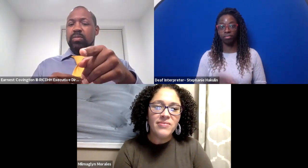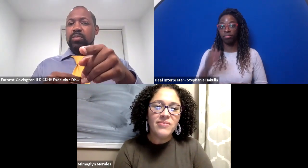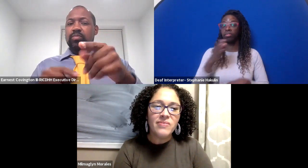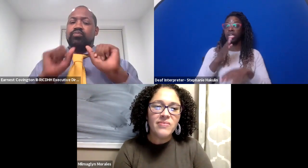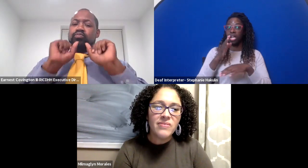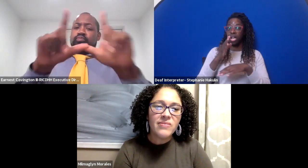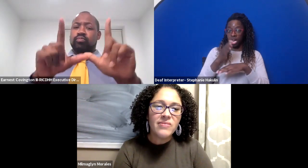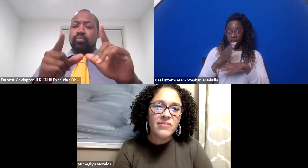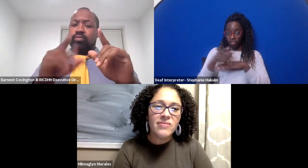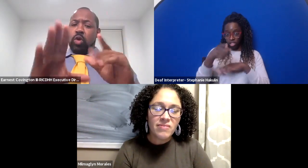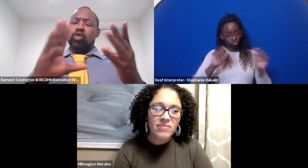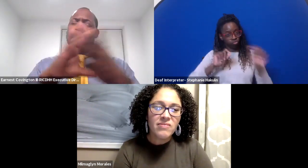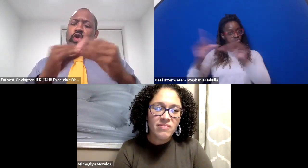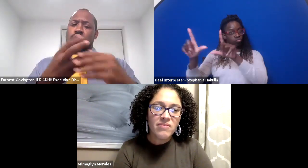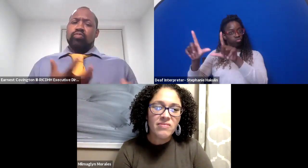I did have a question.